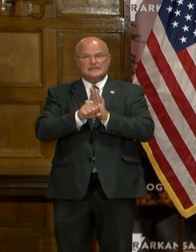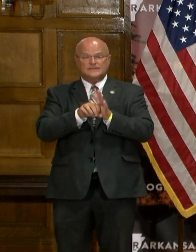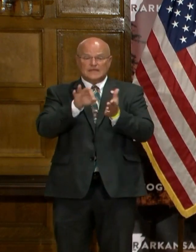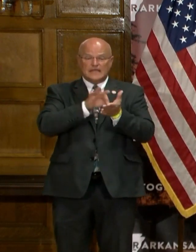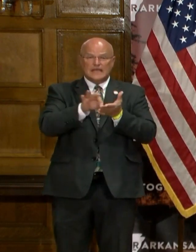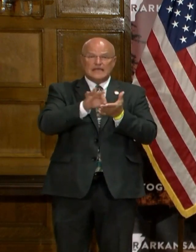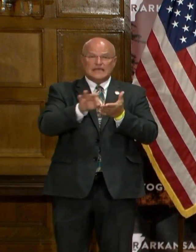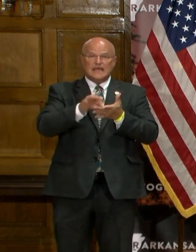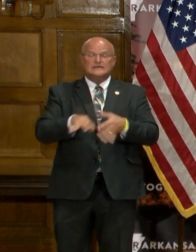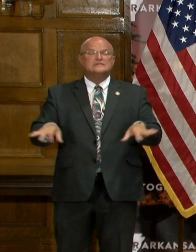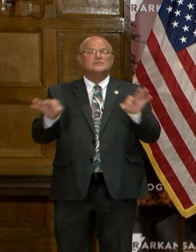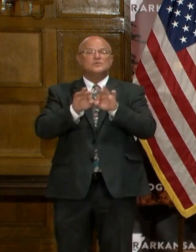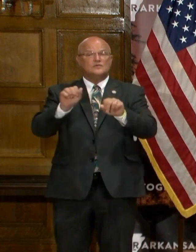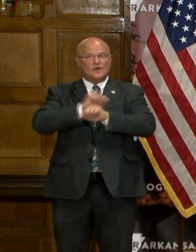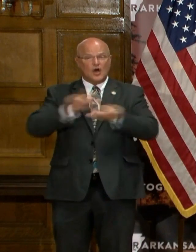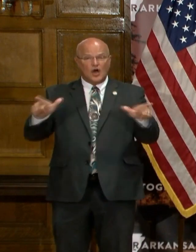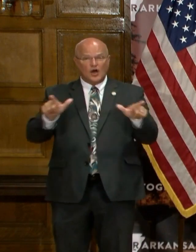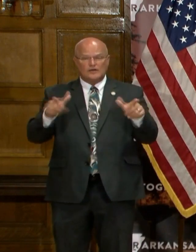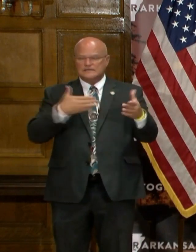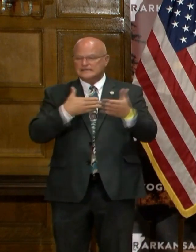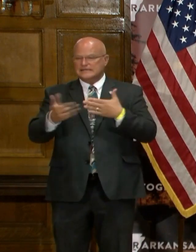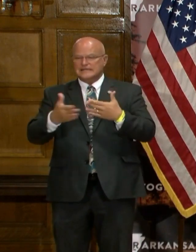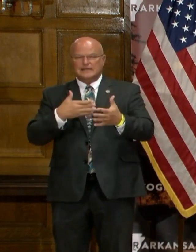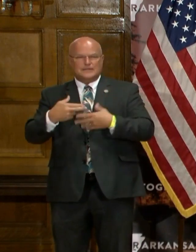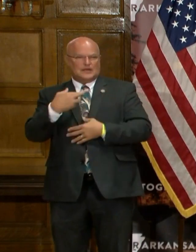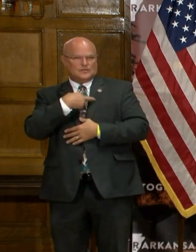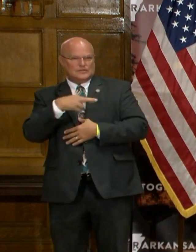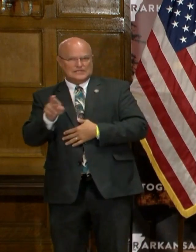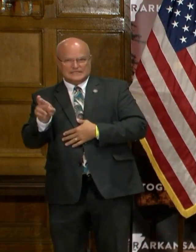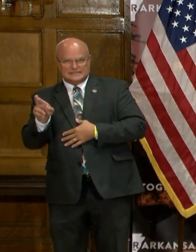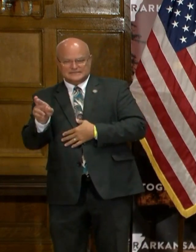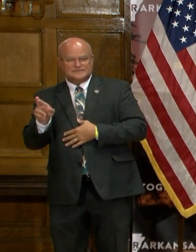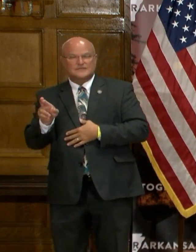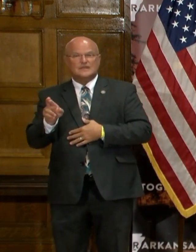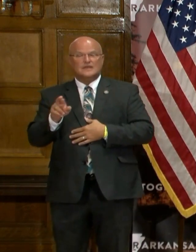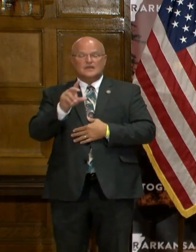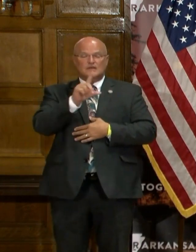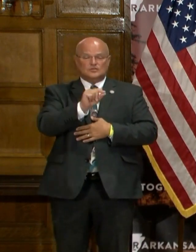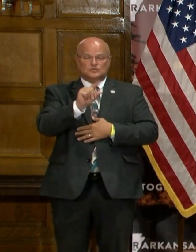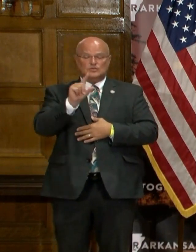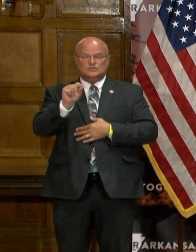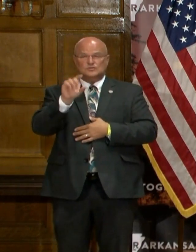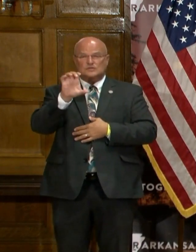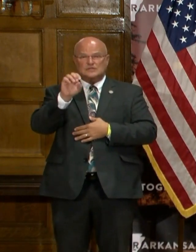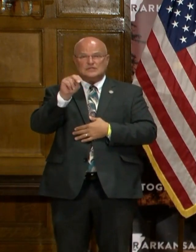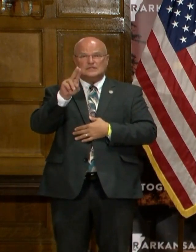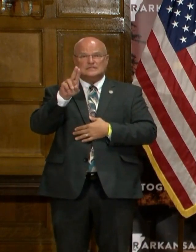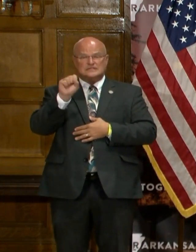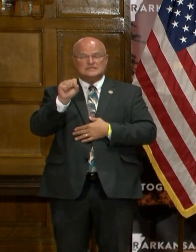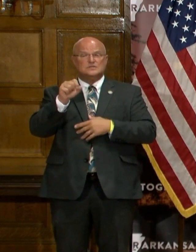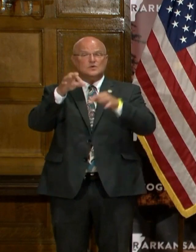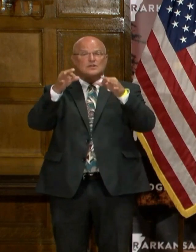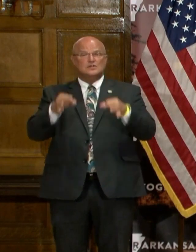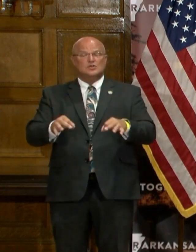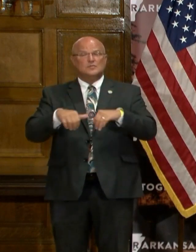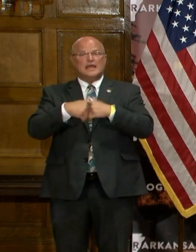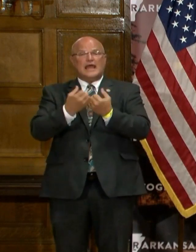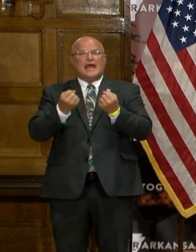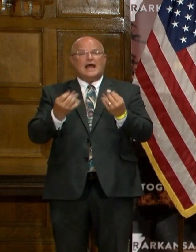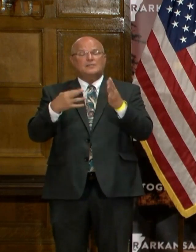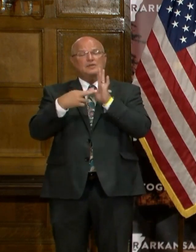matters for all of us regardless of religious affiliation. The 2020 census will determine how many representatives our state will